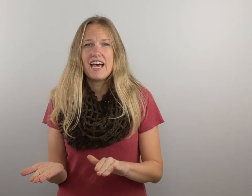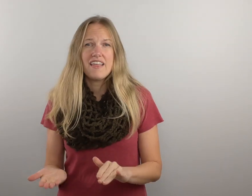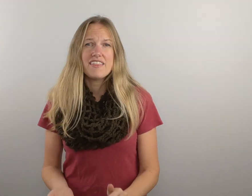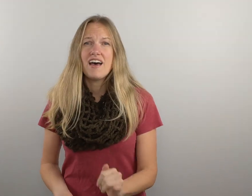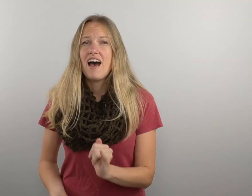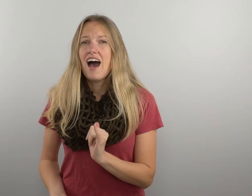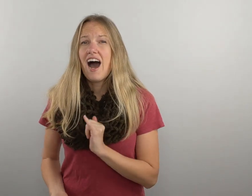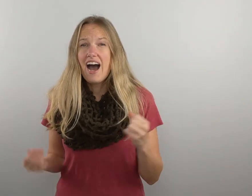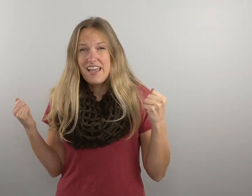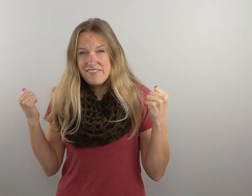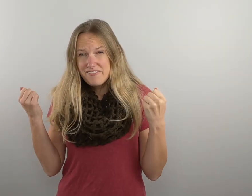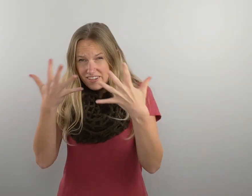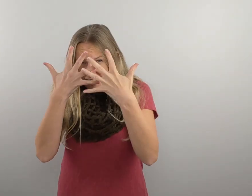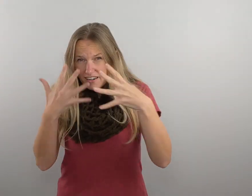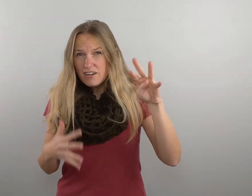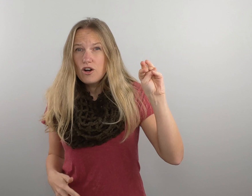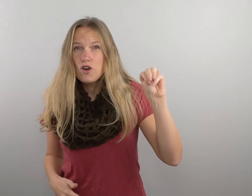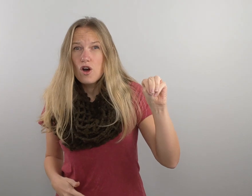death, I fear